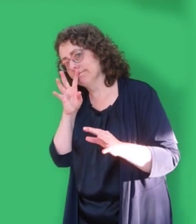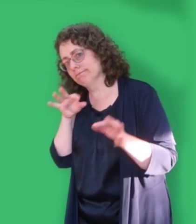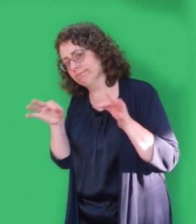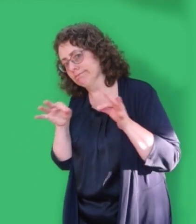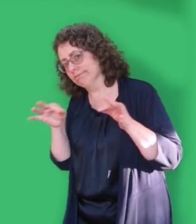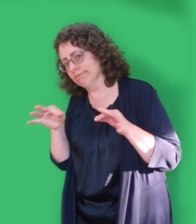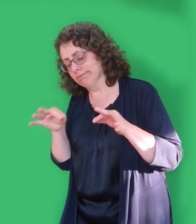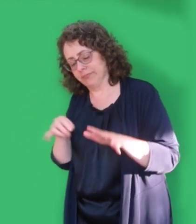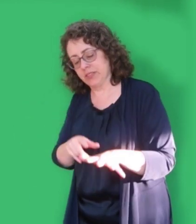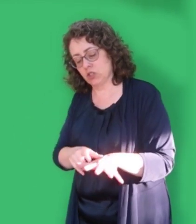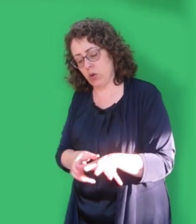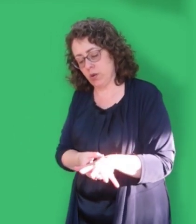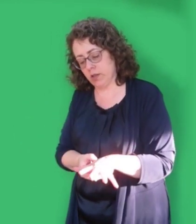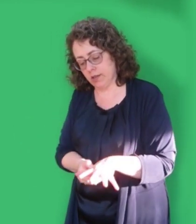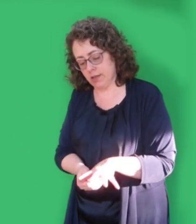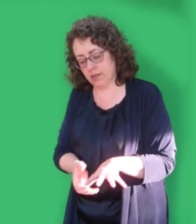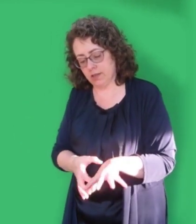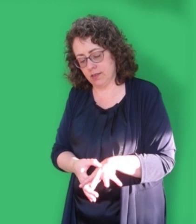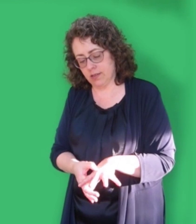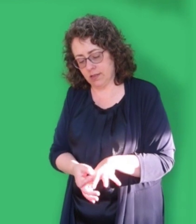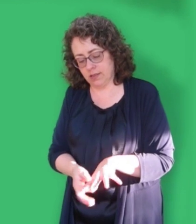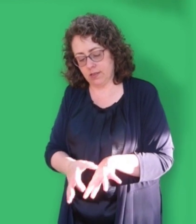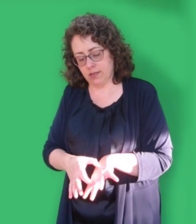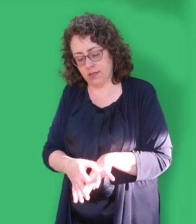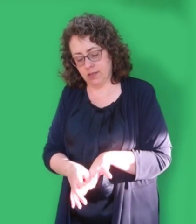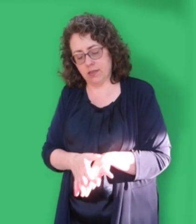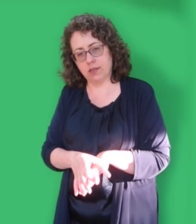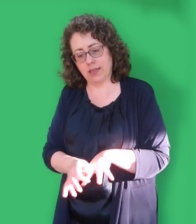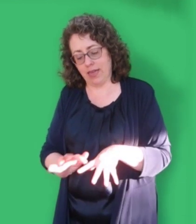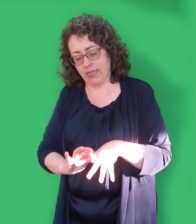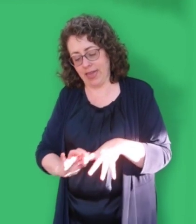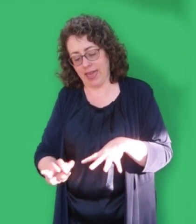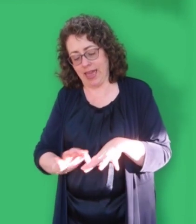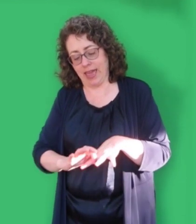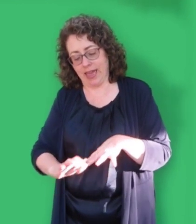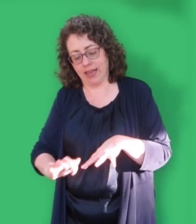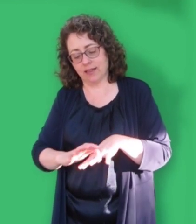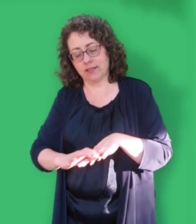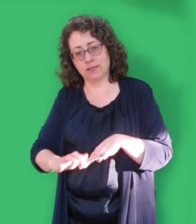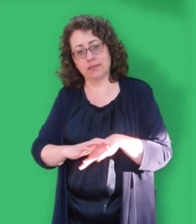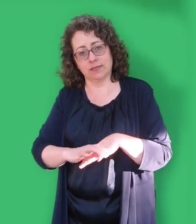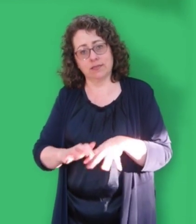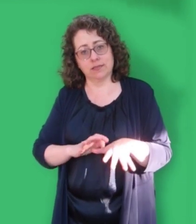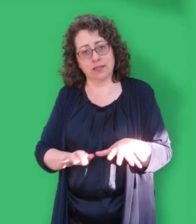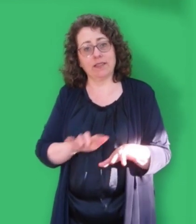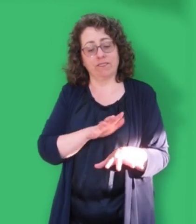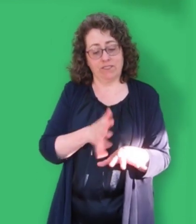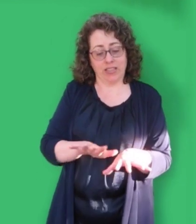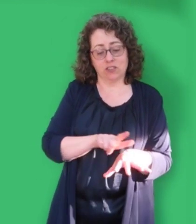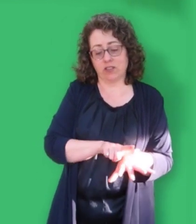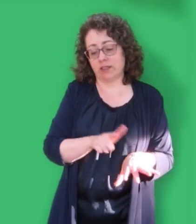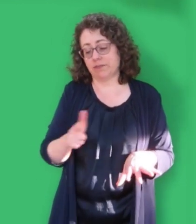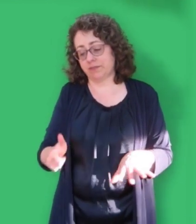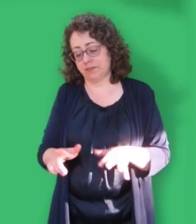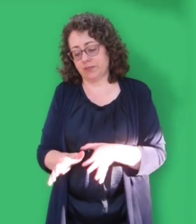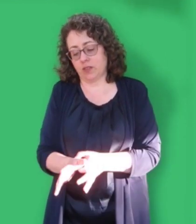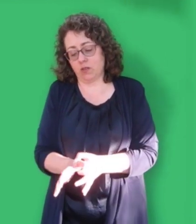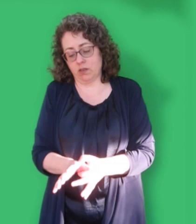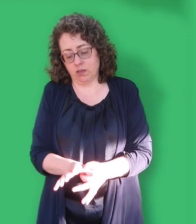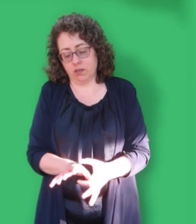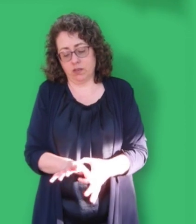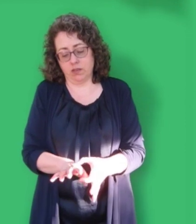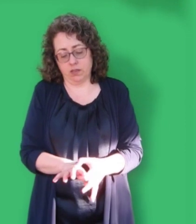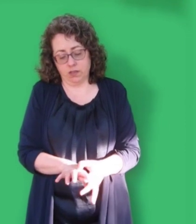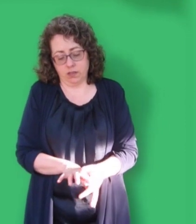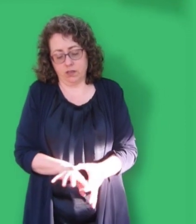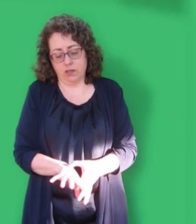bones on the palm and back side of the hand, pinching off the fingers, and then going down each finger, squeezing